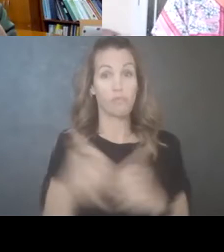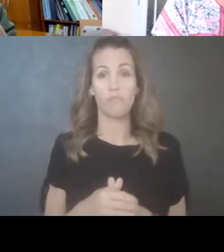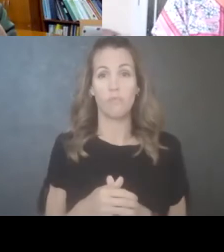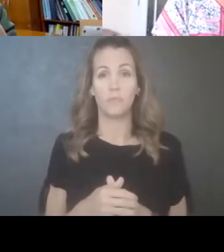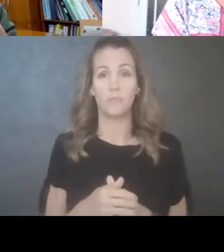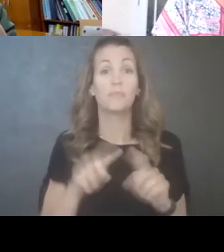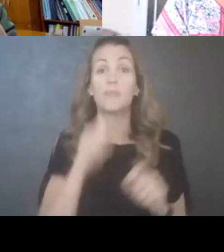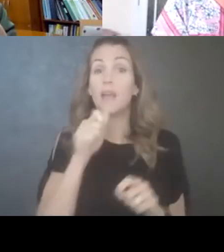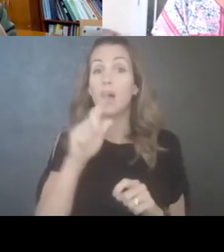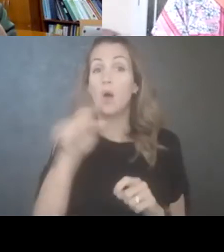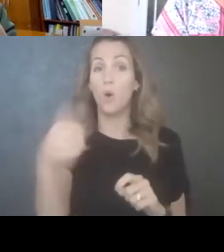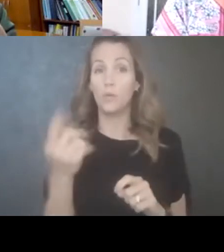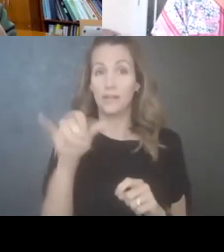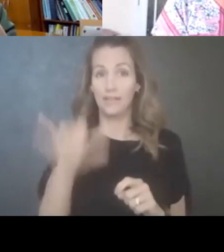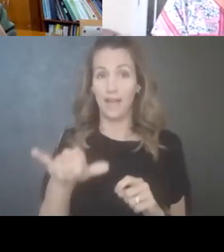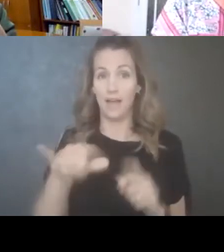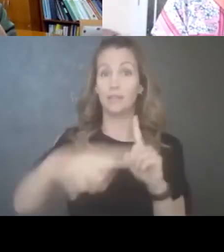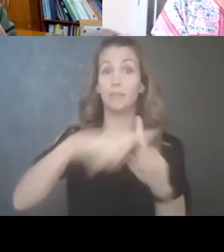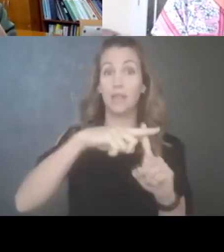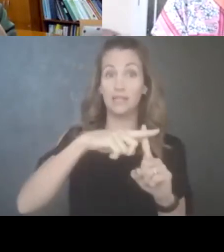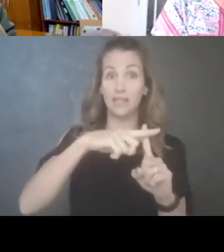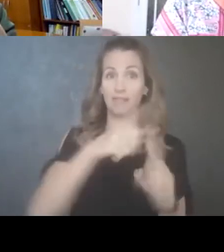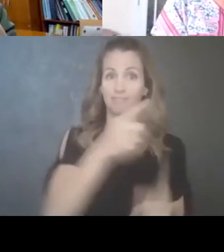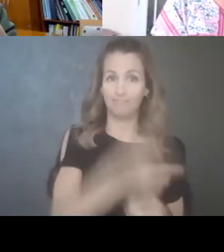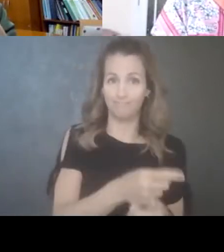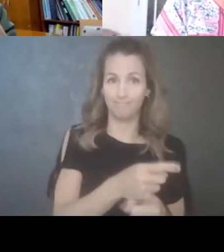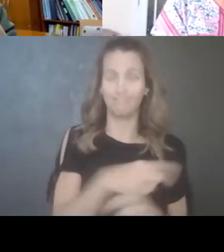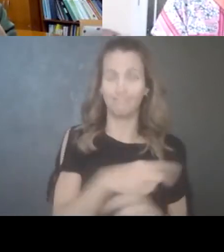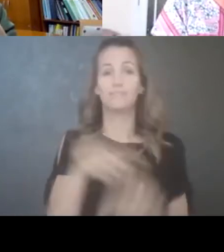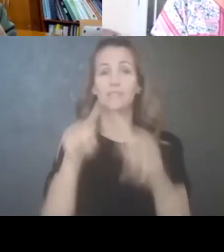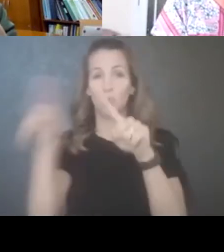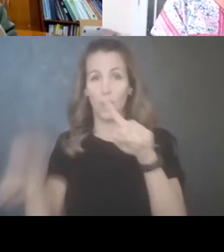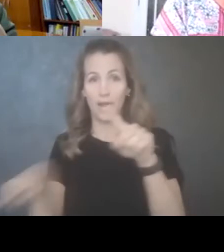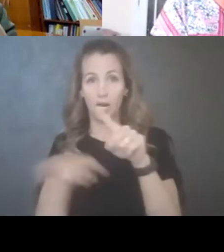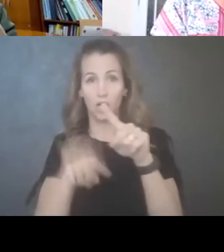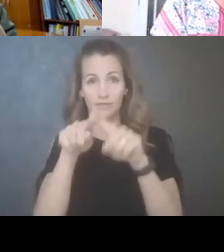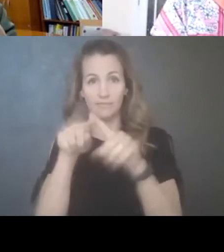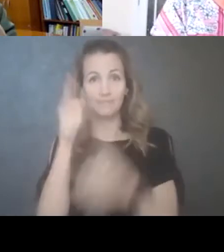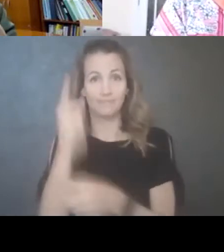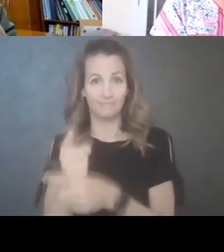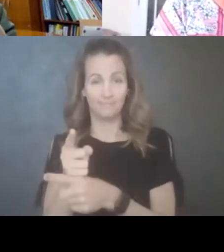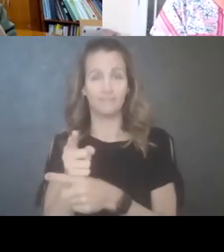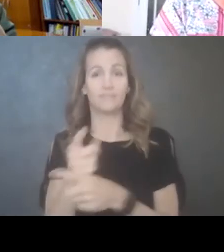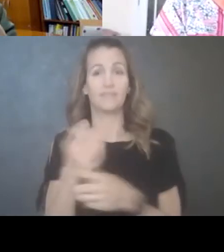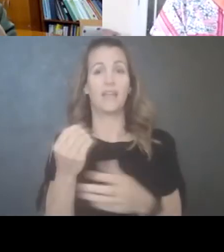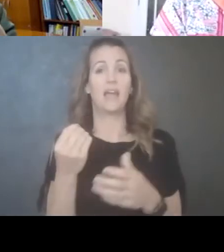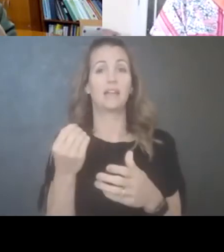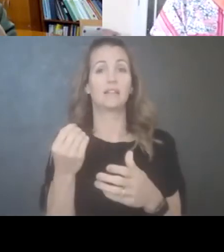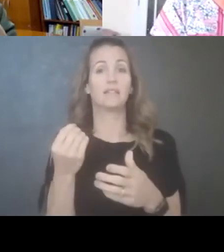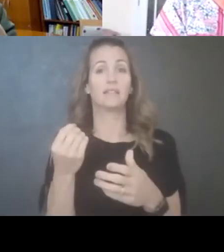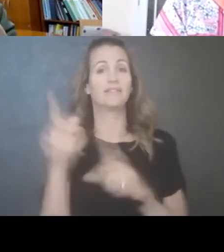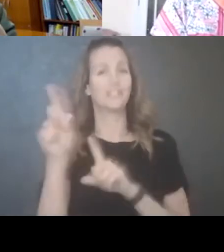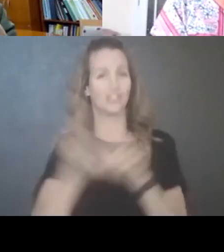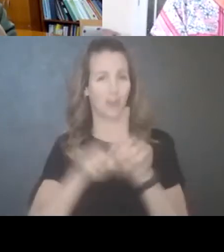only that, that plus sign hit, we got the square to hit, and we also got the